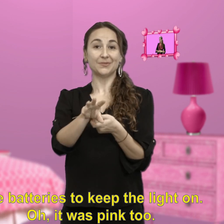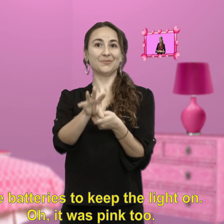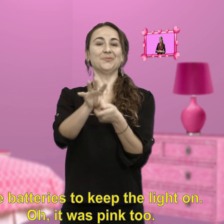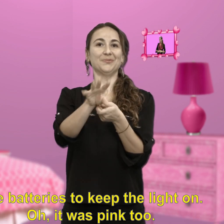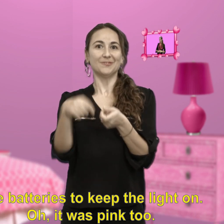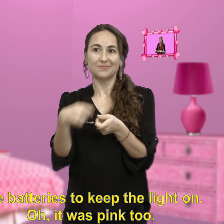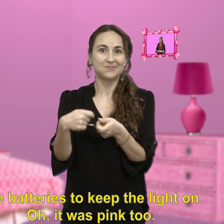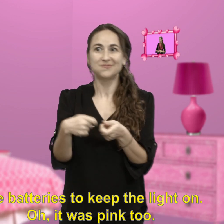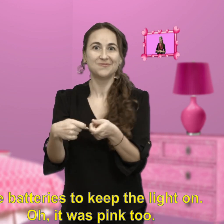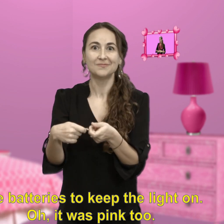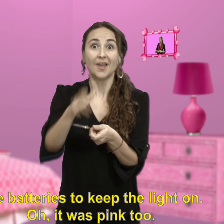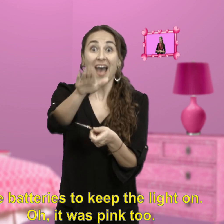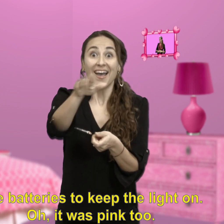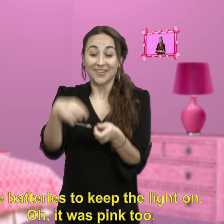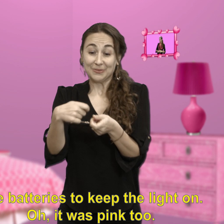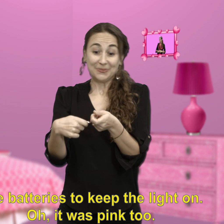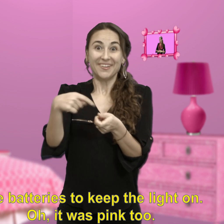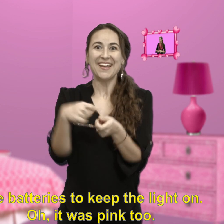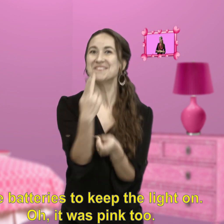on. Oh, it was pink too.